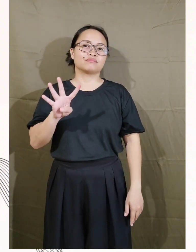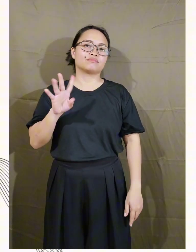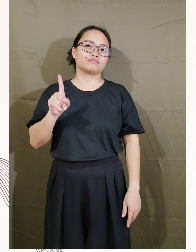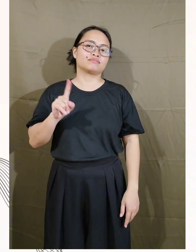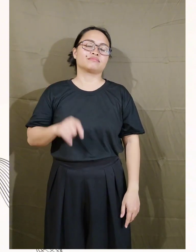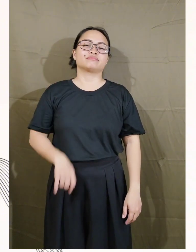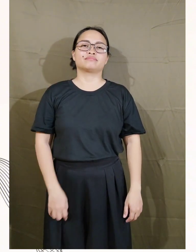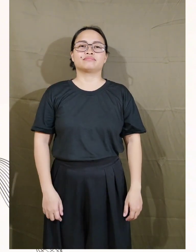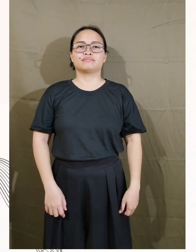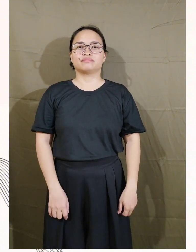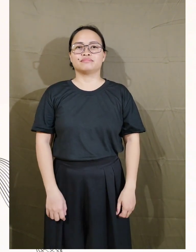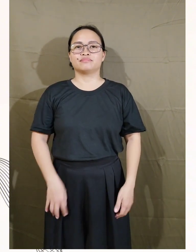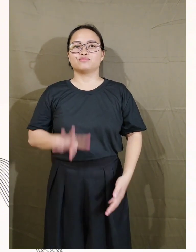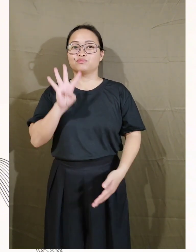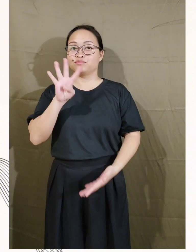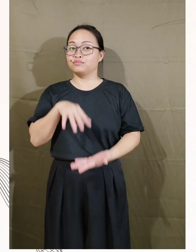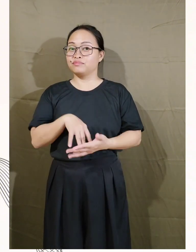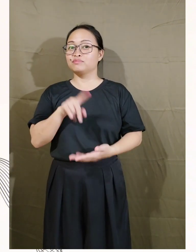4,141.